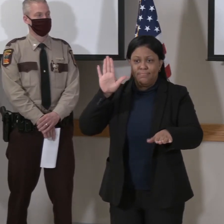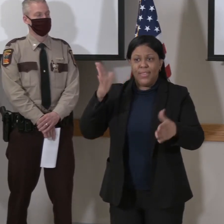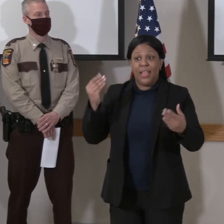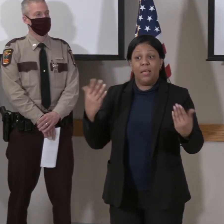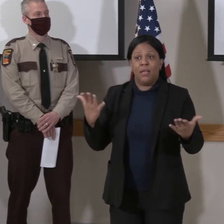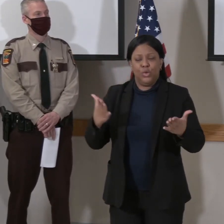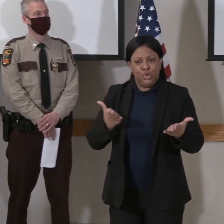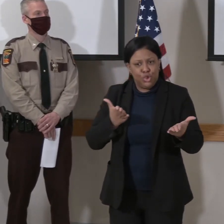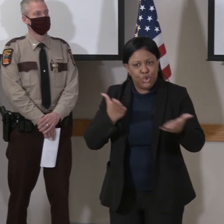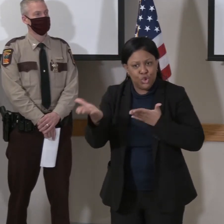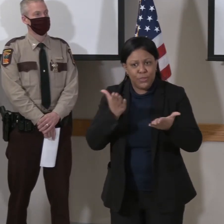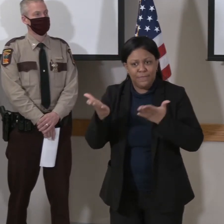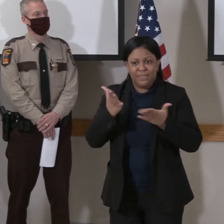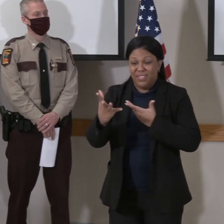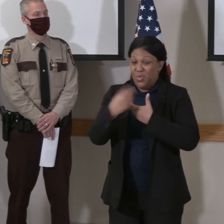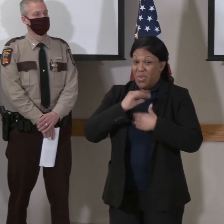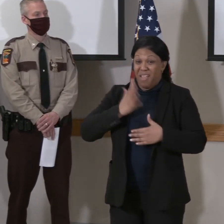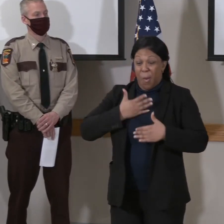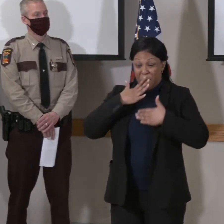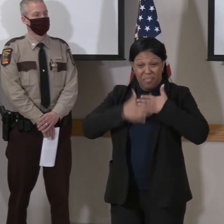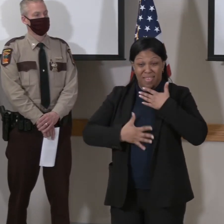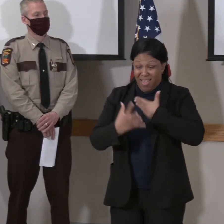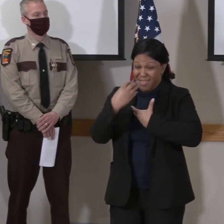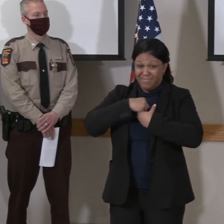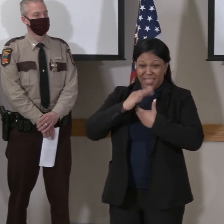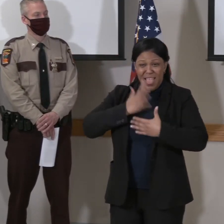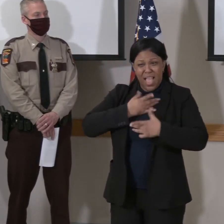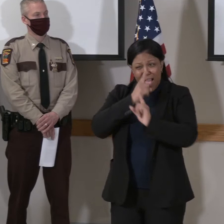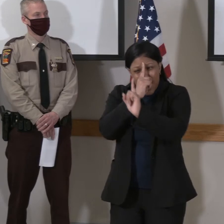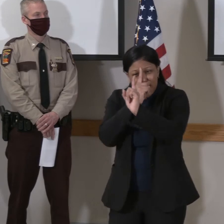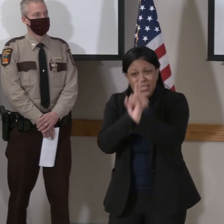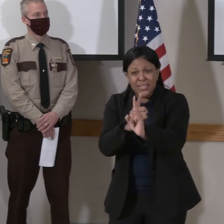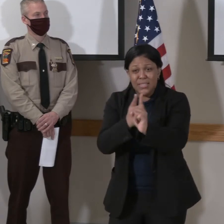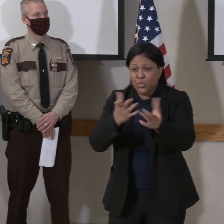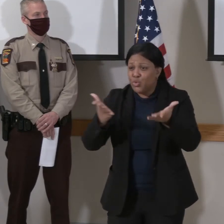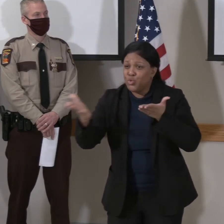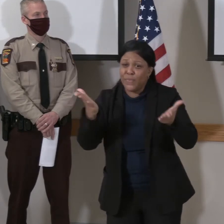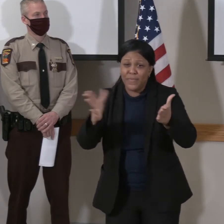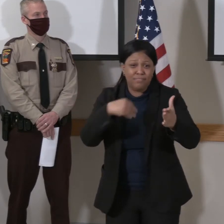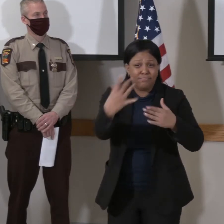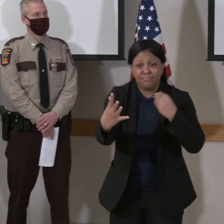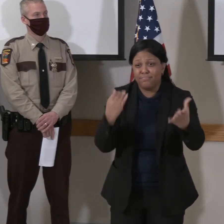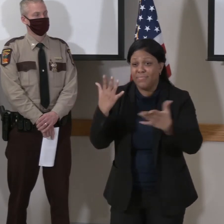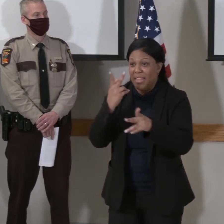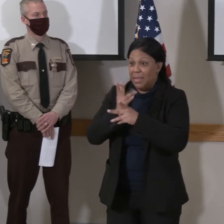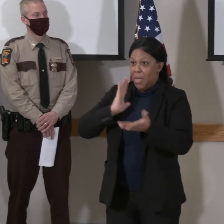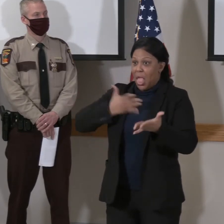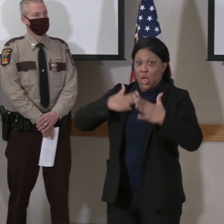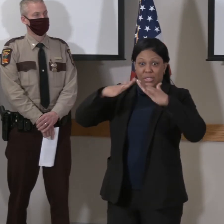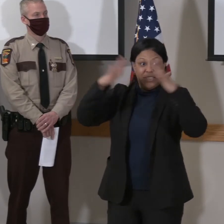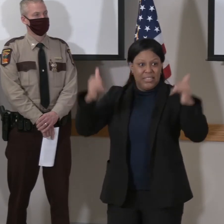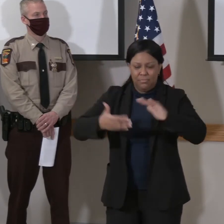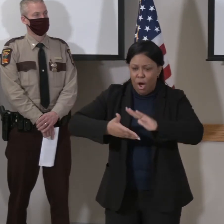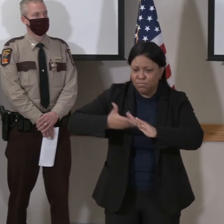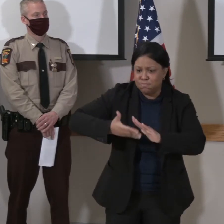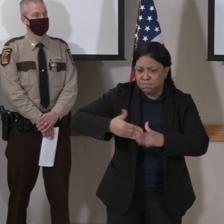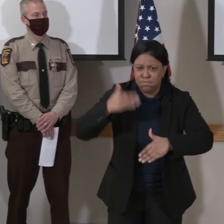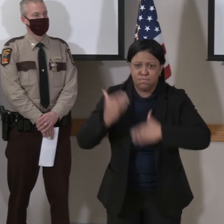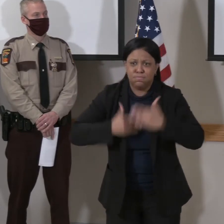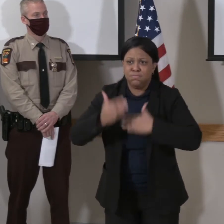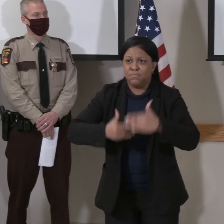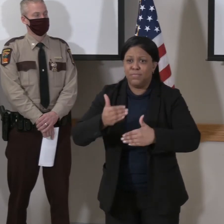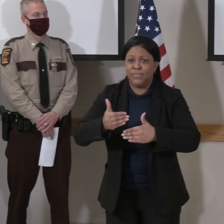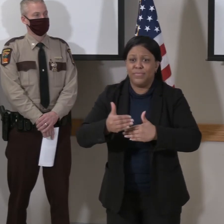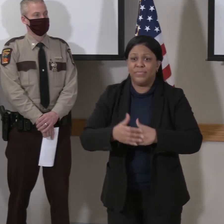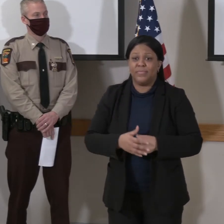are. Our mission is to keep our system running whenever possible. The Metro Transit Police Department encompasses